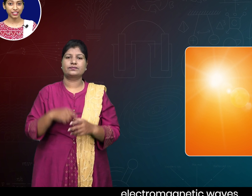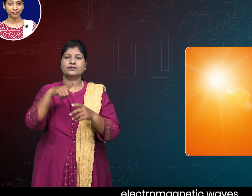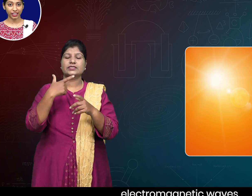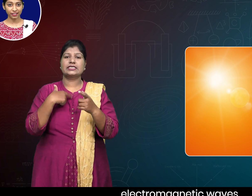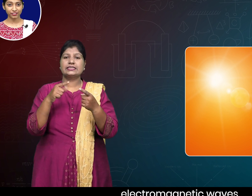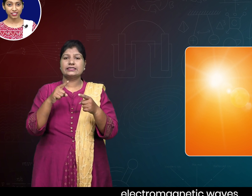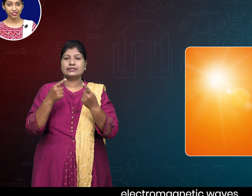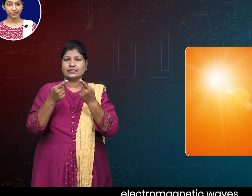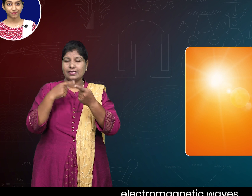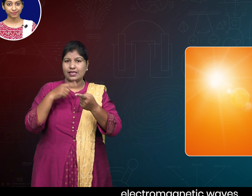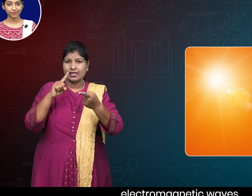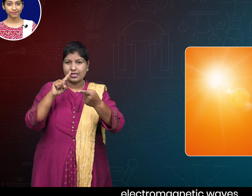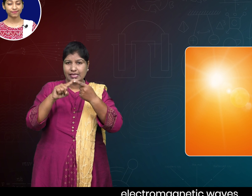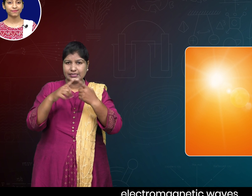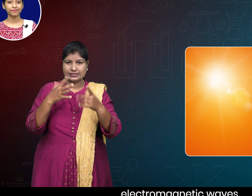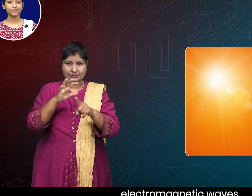electromagnetic waves,